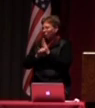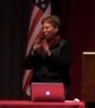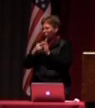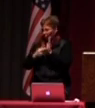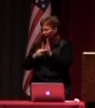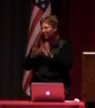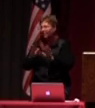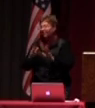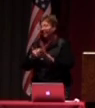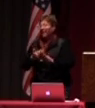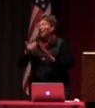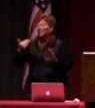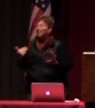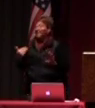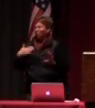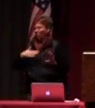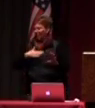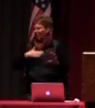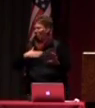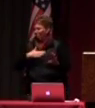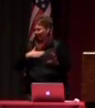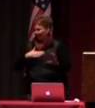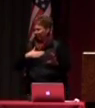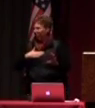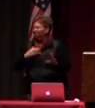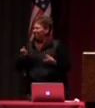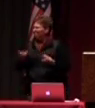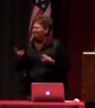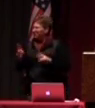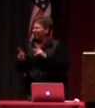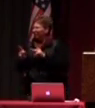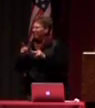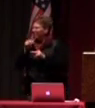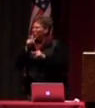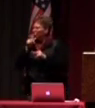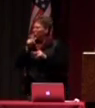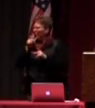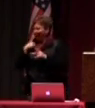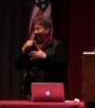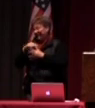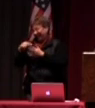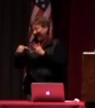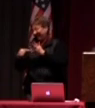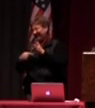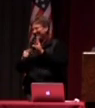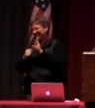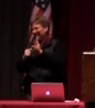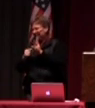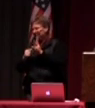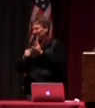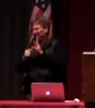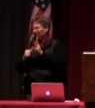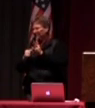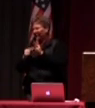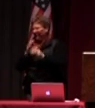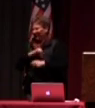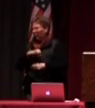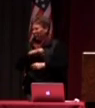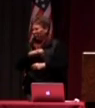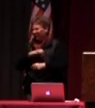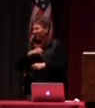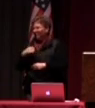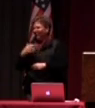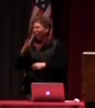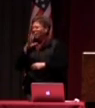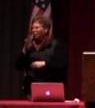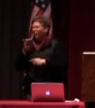Bonaparte, several men who embodied these various, what I would call charismatic qualities, had already achieved legendary status in the Western world. And I just want to